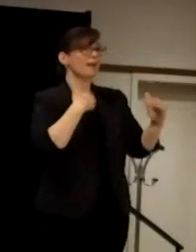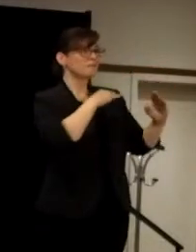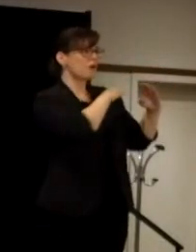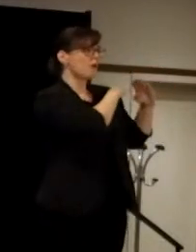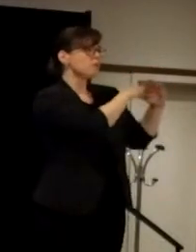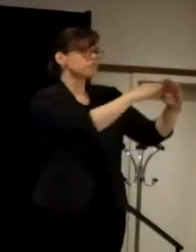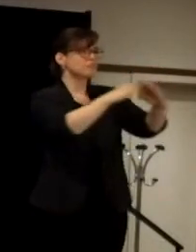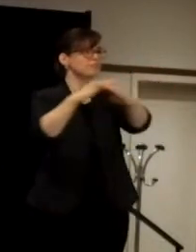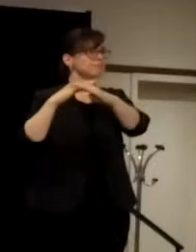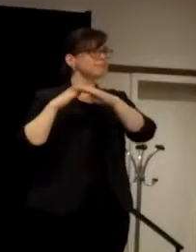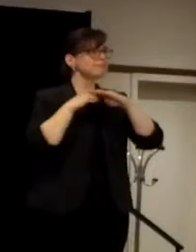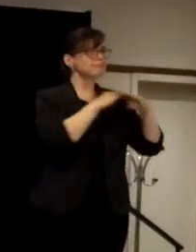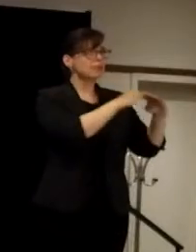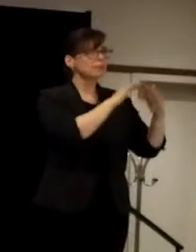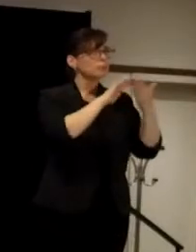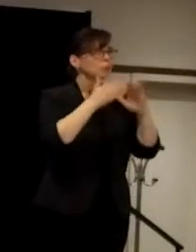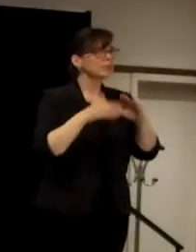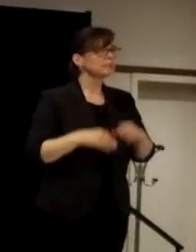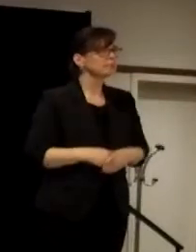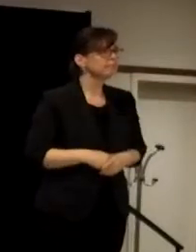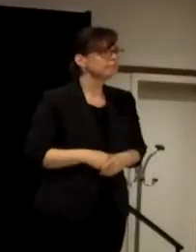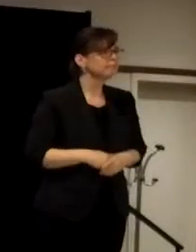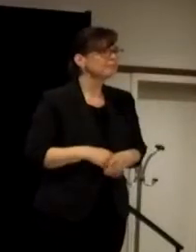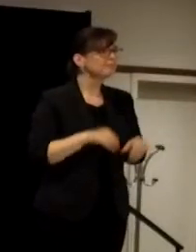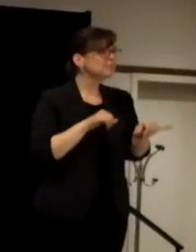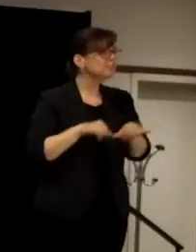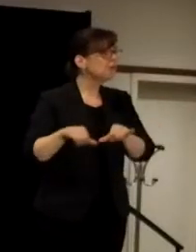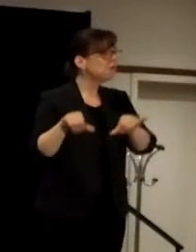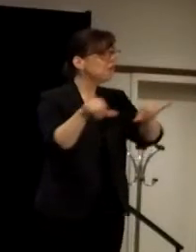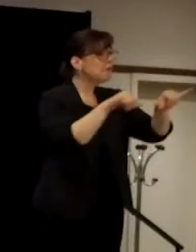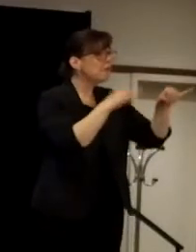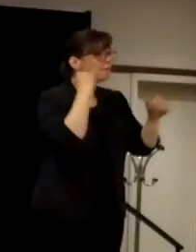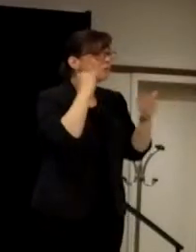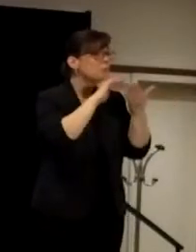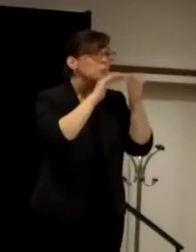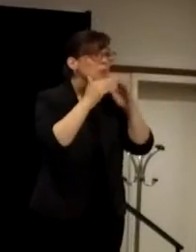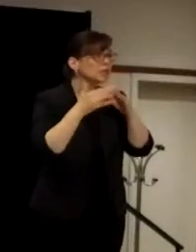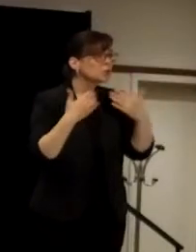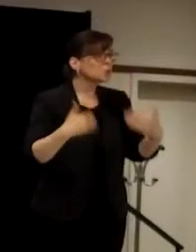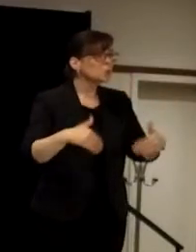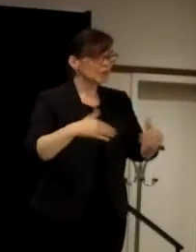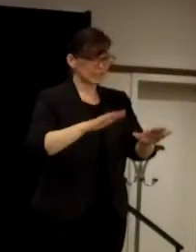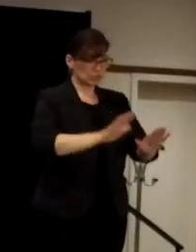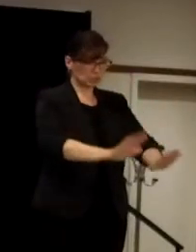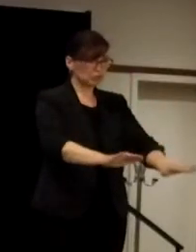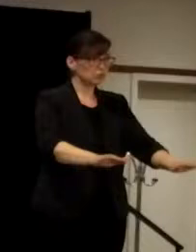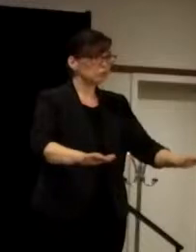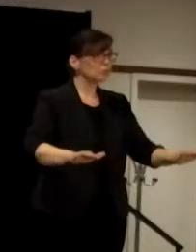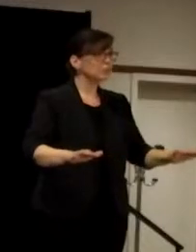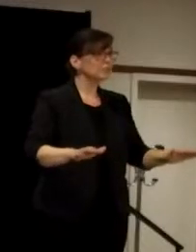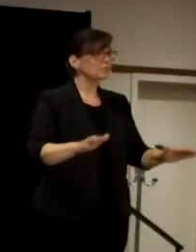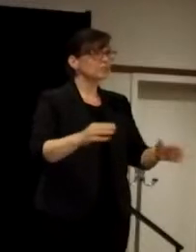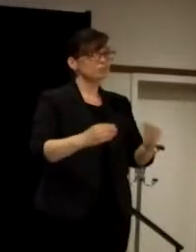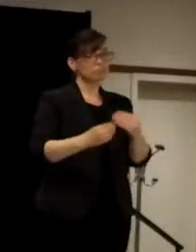that should probably carry through for the community at large. The little kids get it from mom and dad more than they do from their